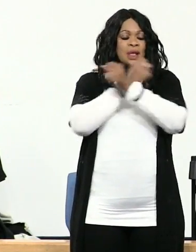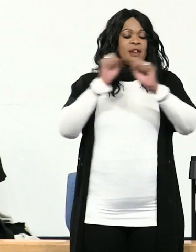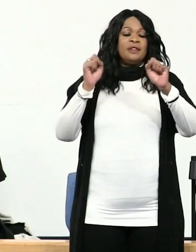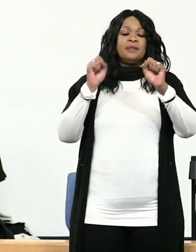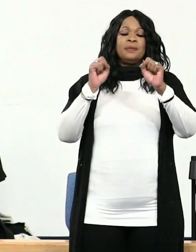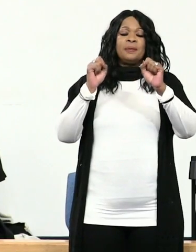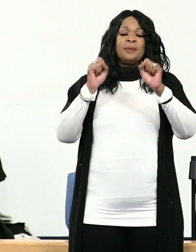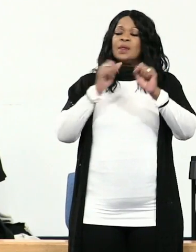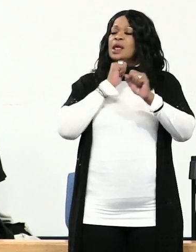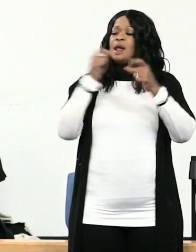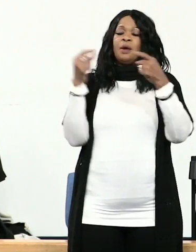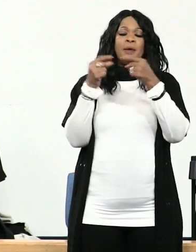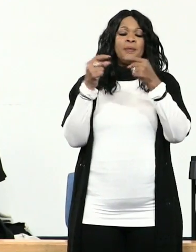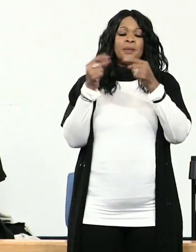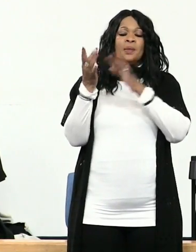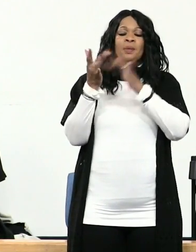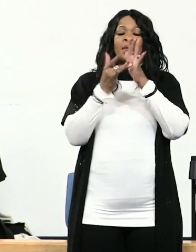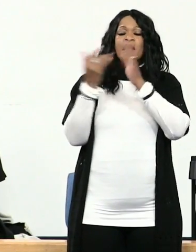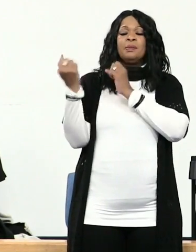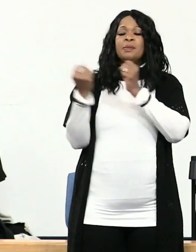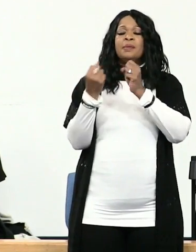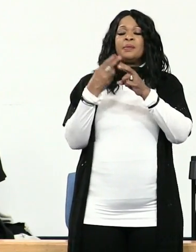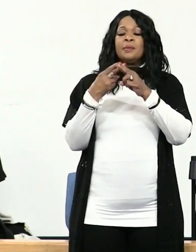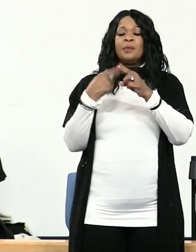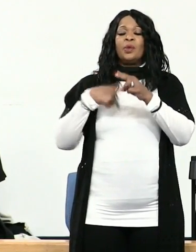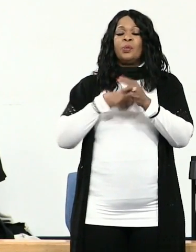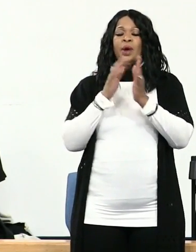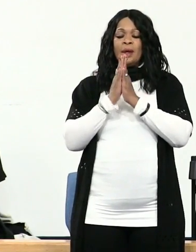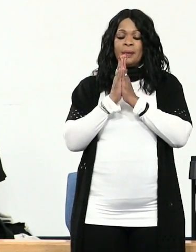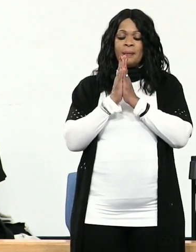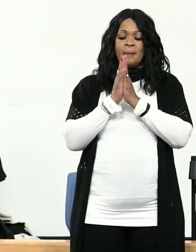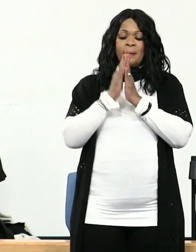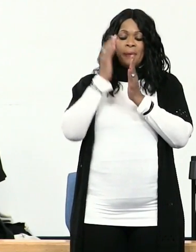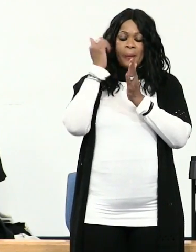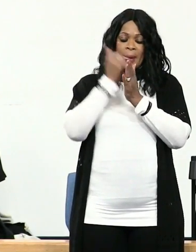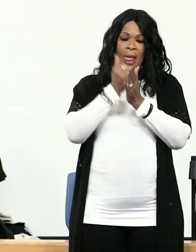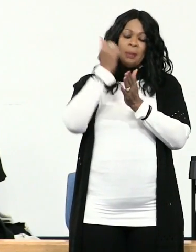without harm. In Jesus' mighty name, we pray.